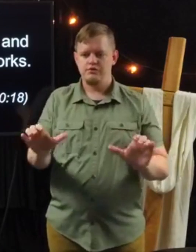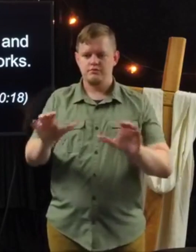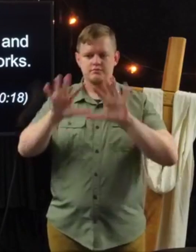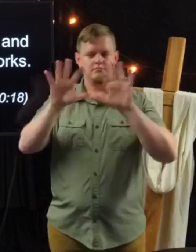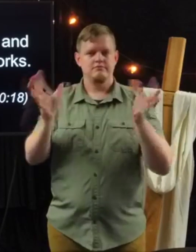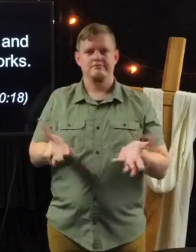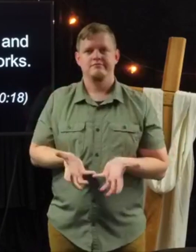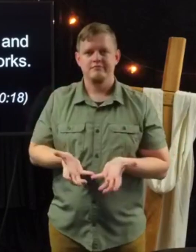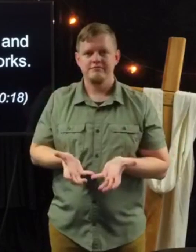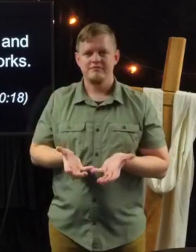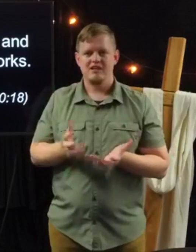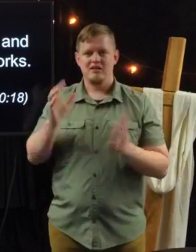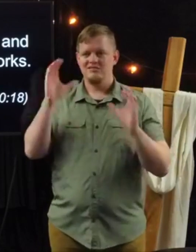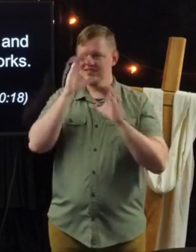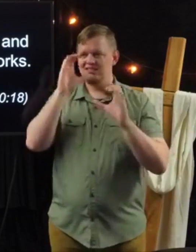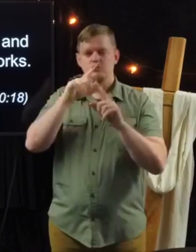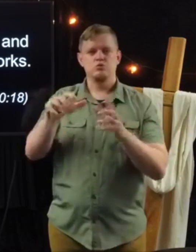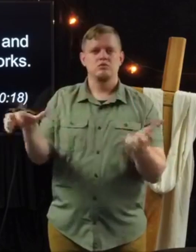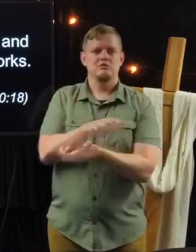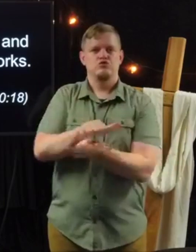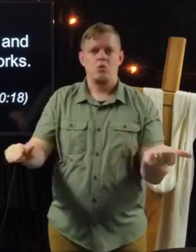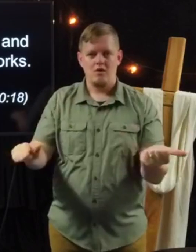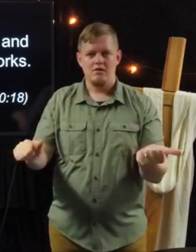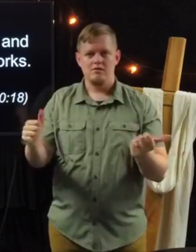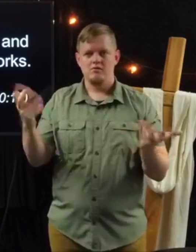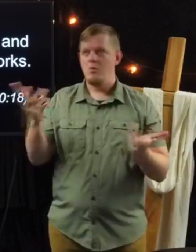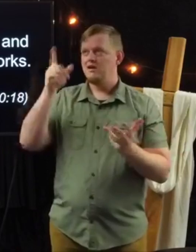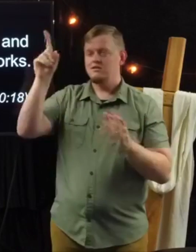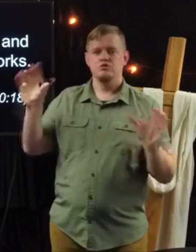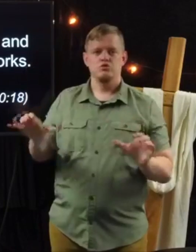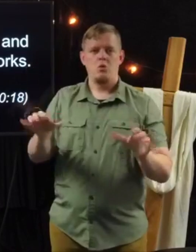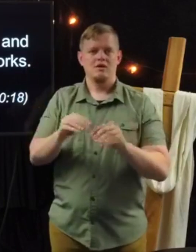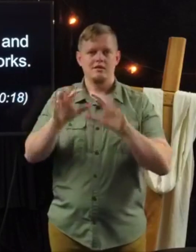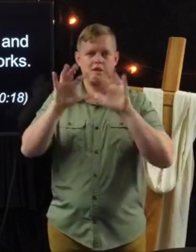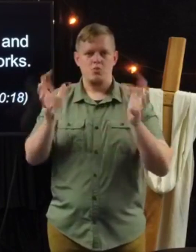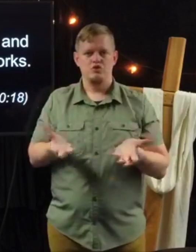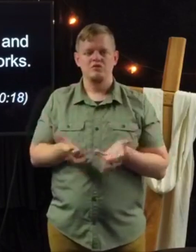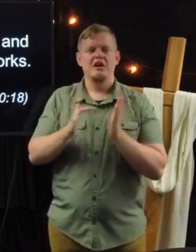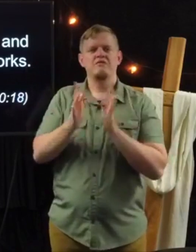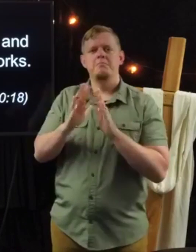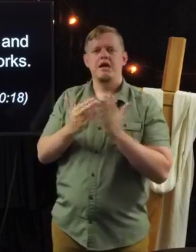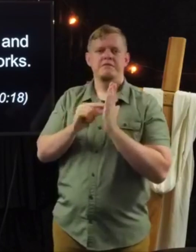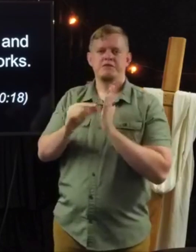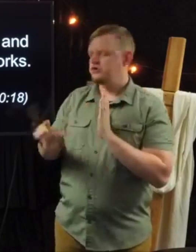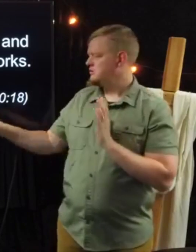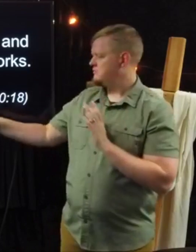demons oppose, they are against God's work and seek to destroy his works. Seek to destroy what he's doing in the world.